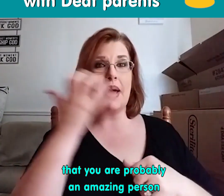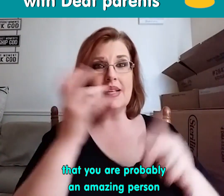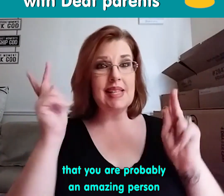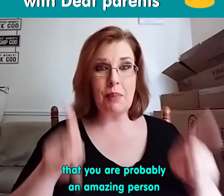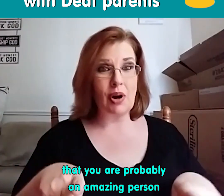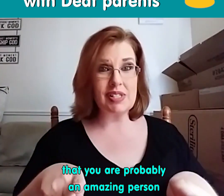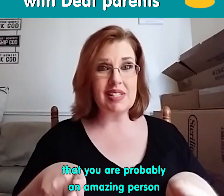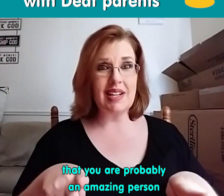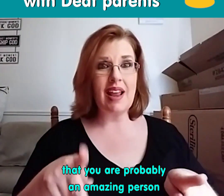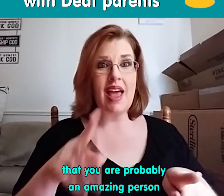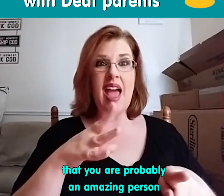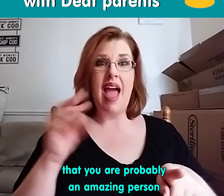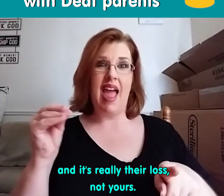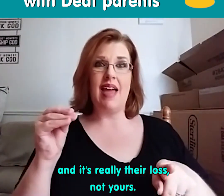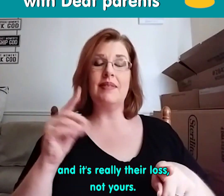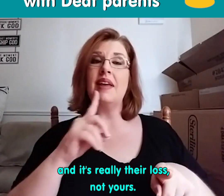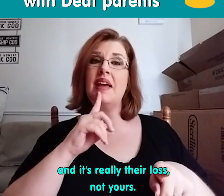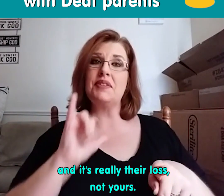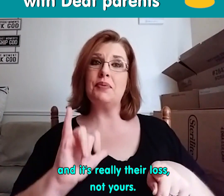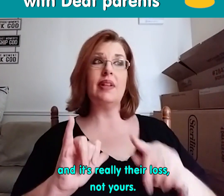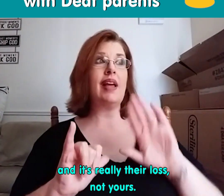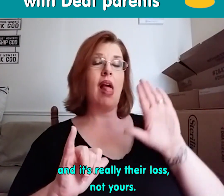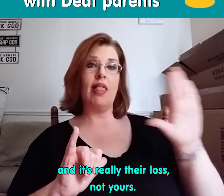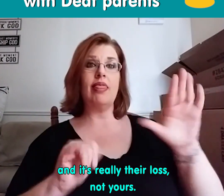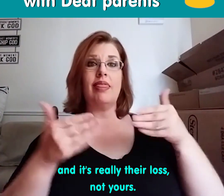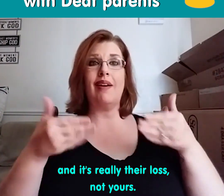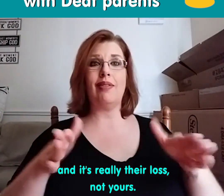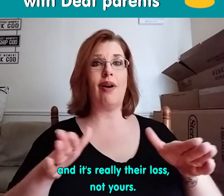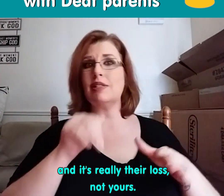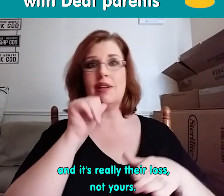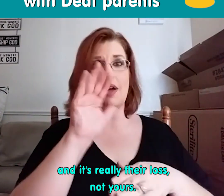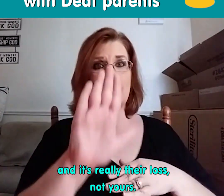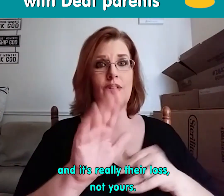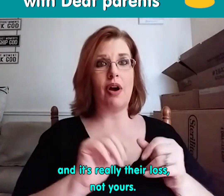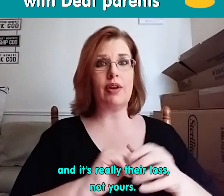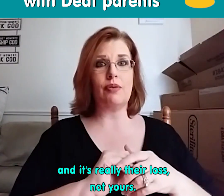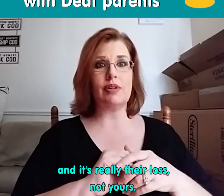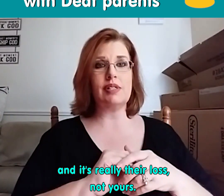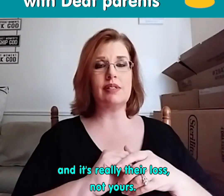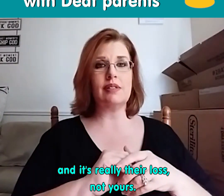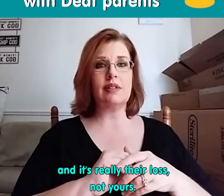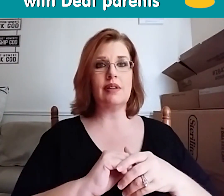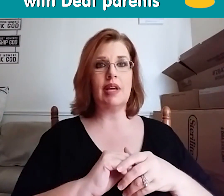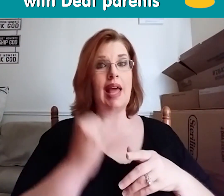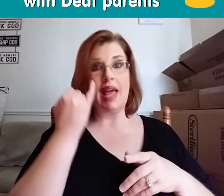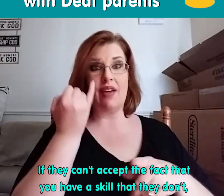they're a blessing to me. And my parents were the best parents that they could be.